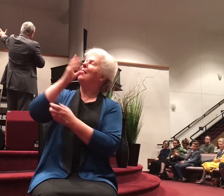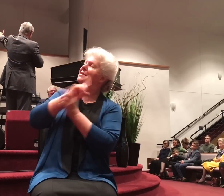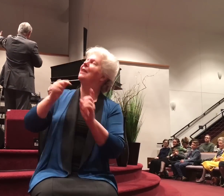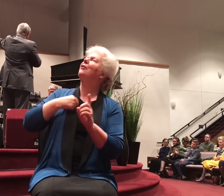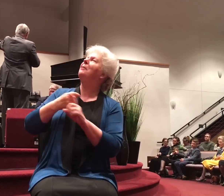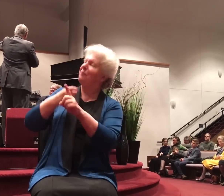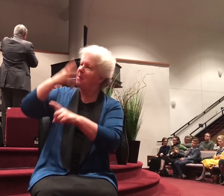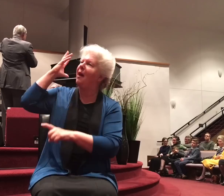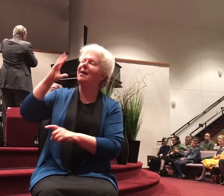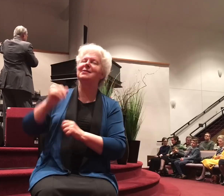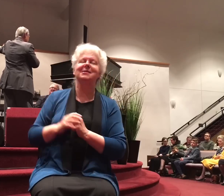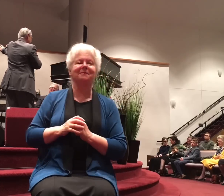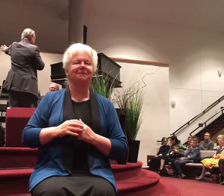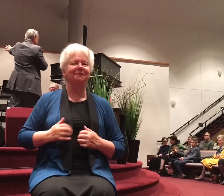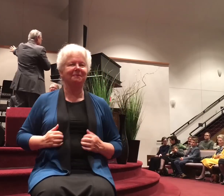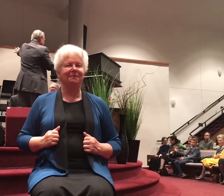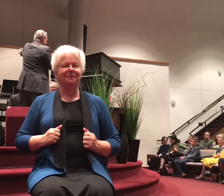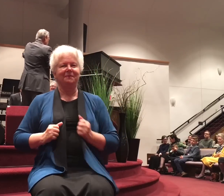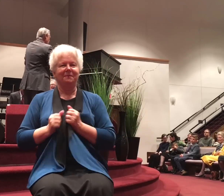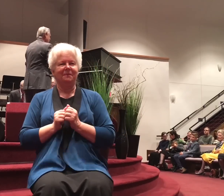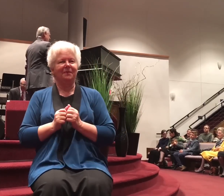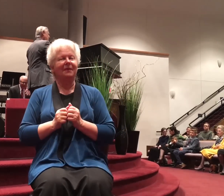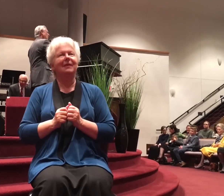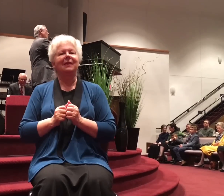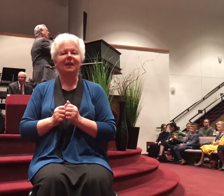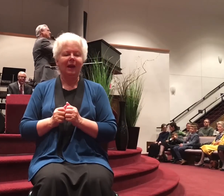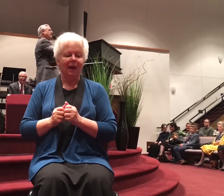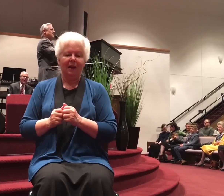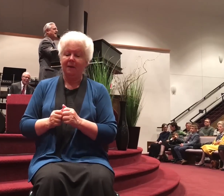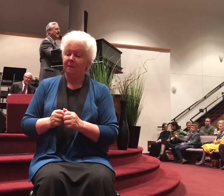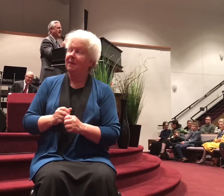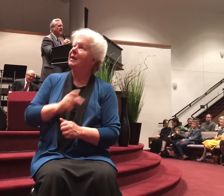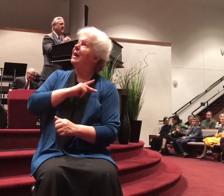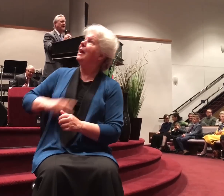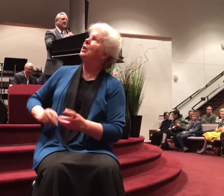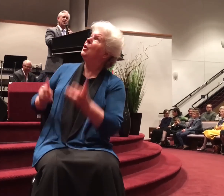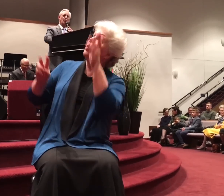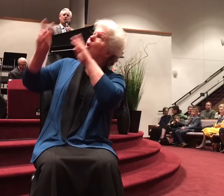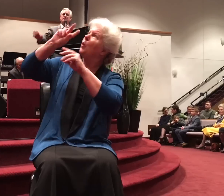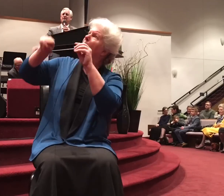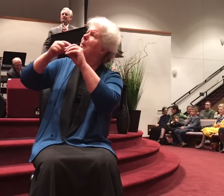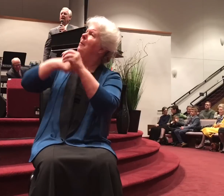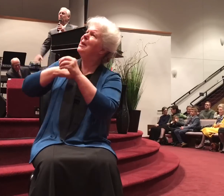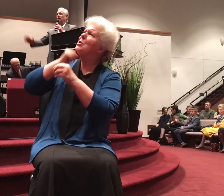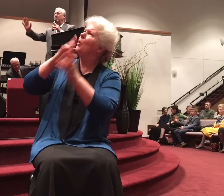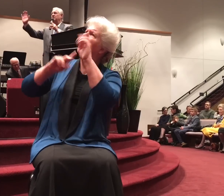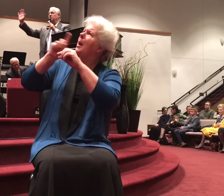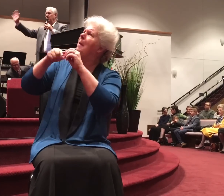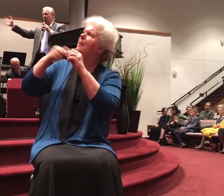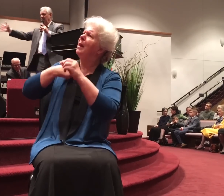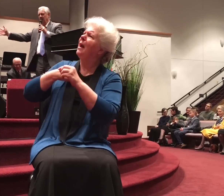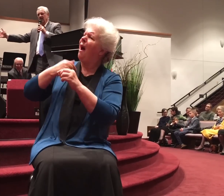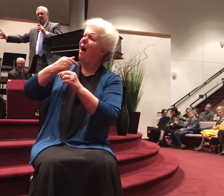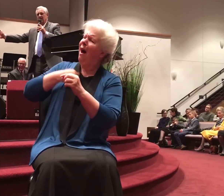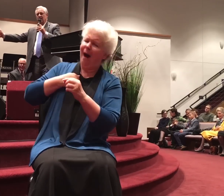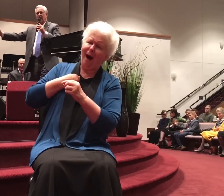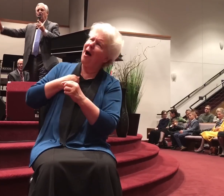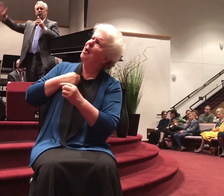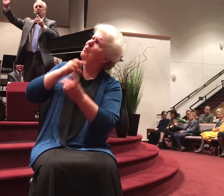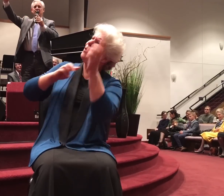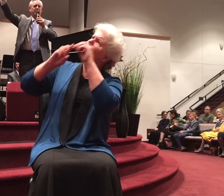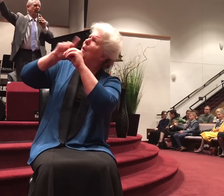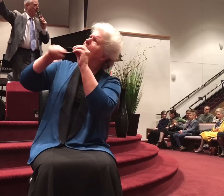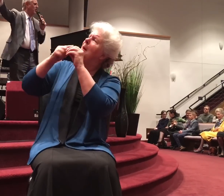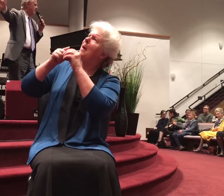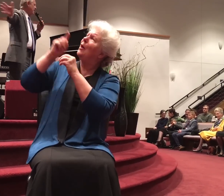delivered me from the lions. Oh, king, you're worried about me. Don't worry about me. I'm worried about you. I